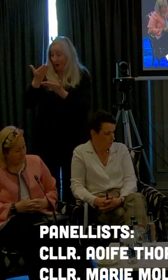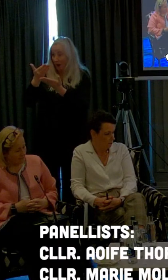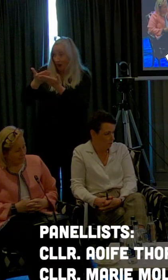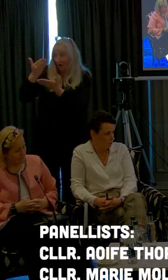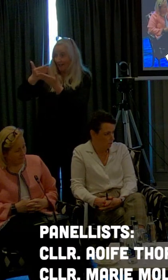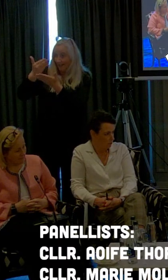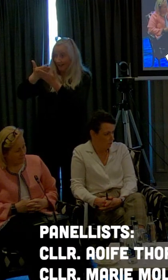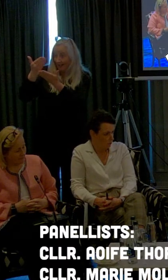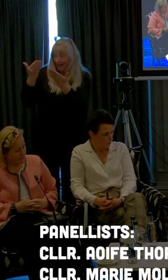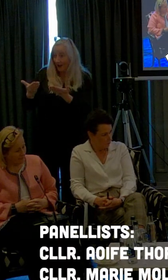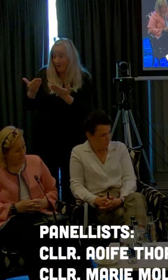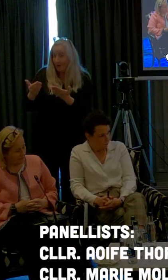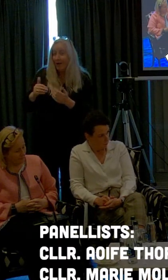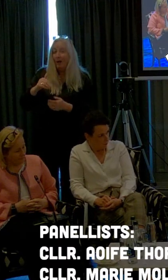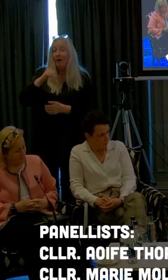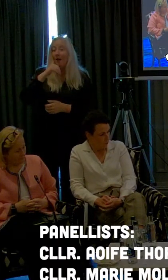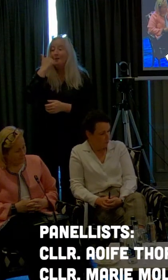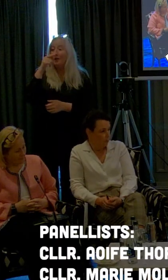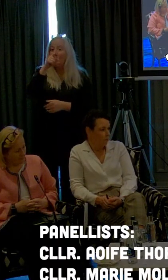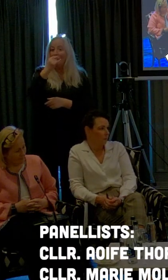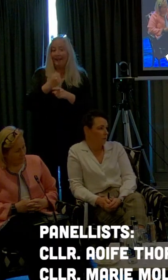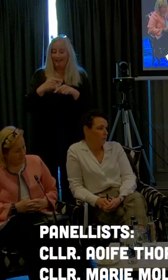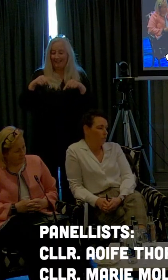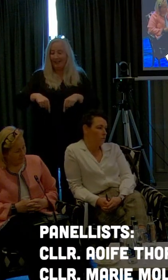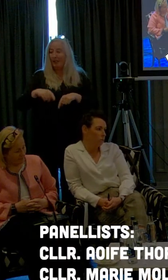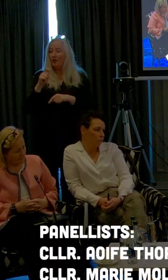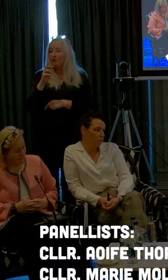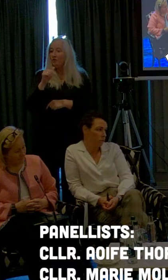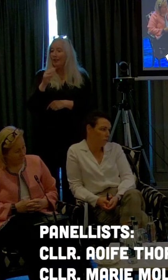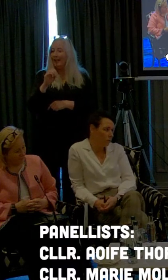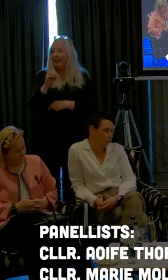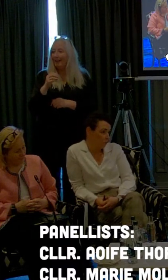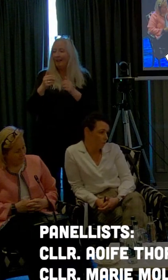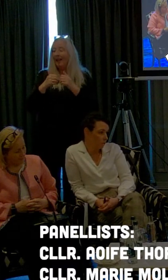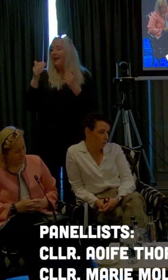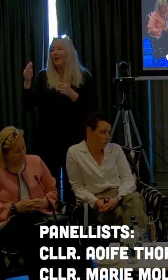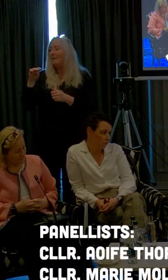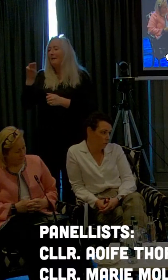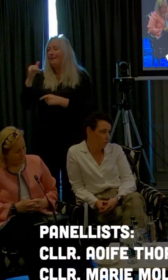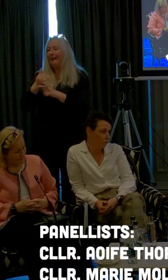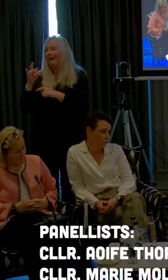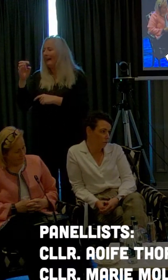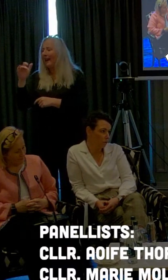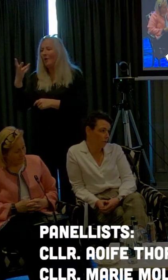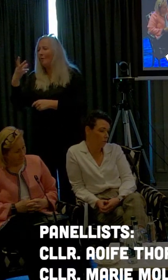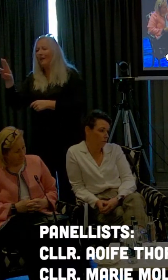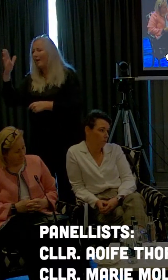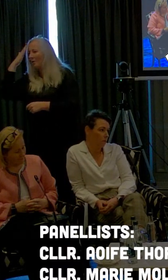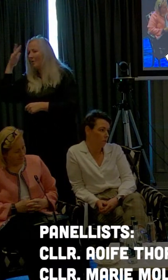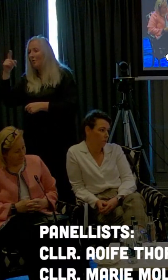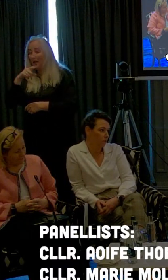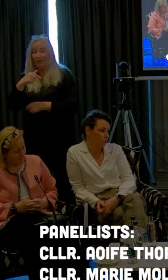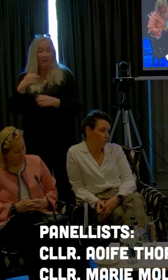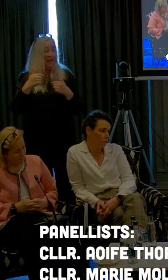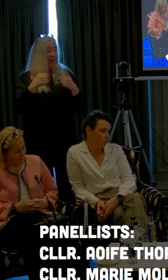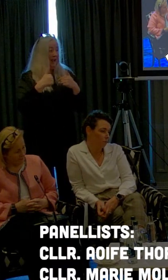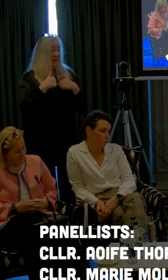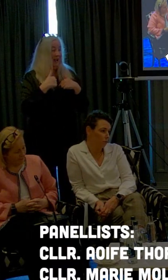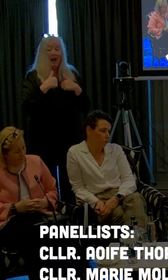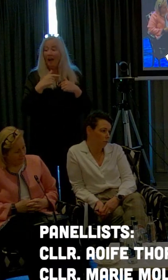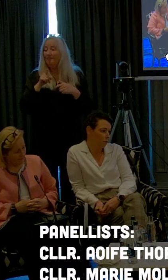guess because you're in Tralee, maybe that the people in Killarney don't know you as well, whereas I was in the Killarney electoral